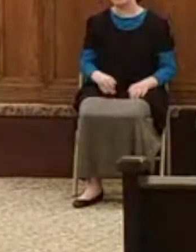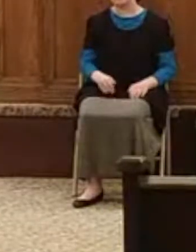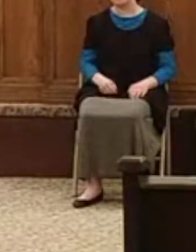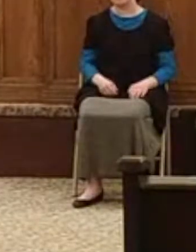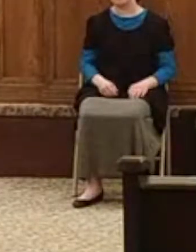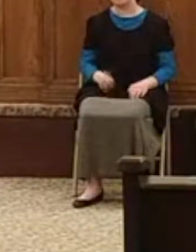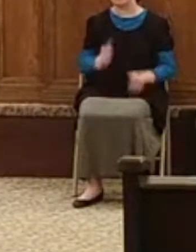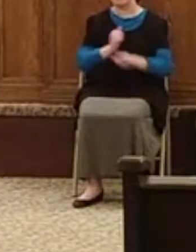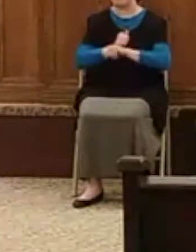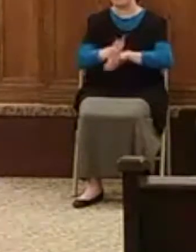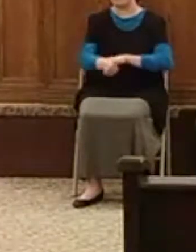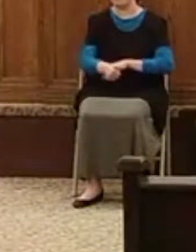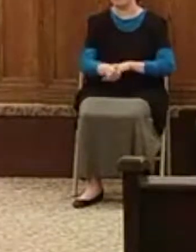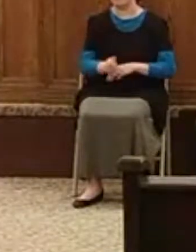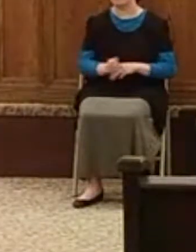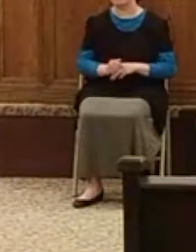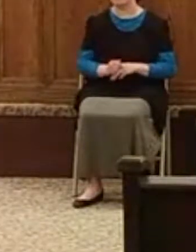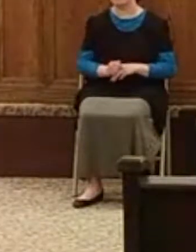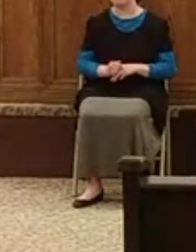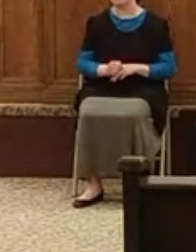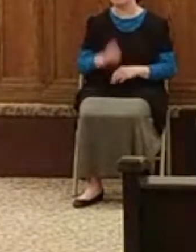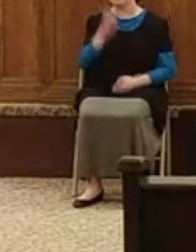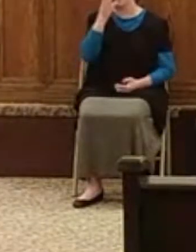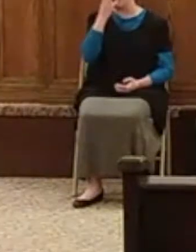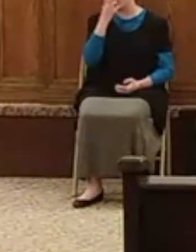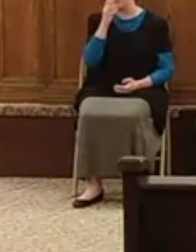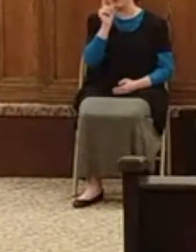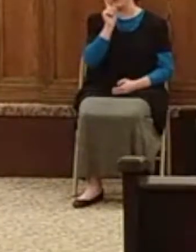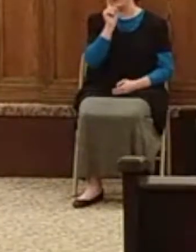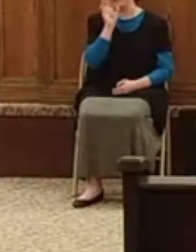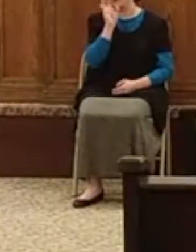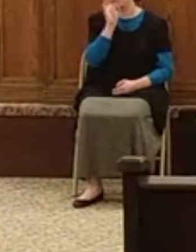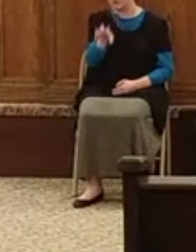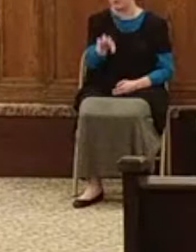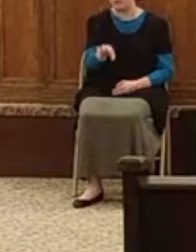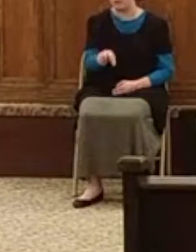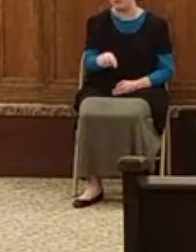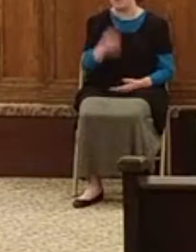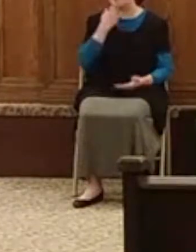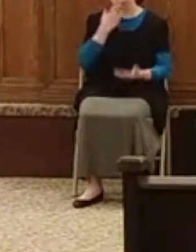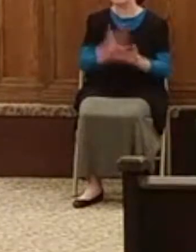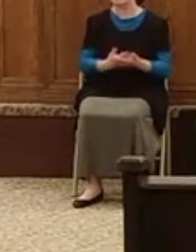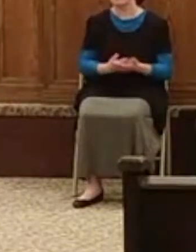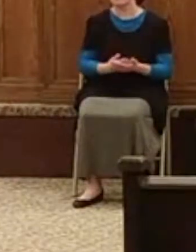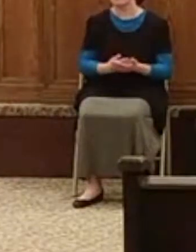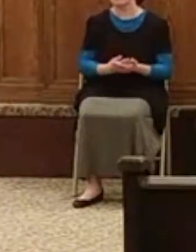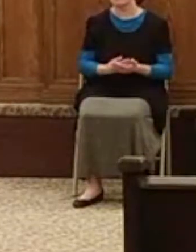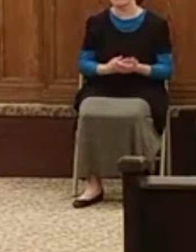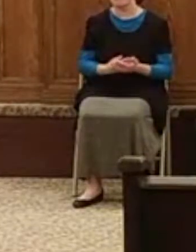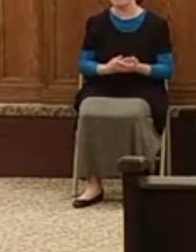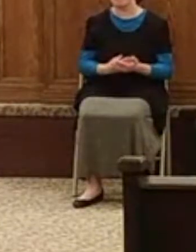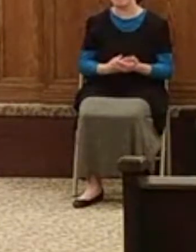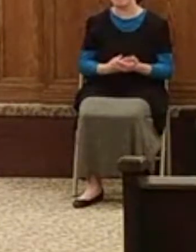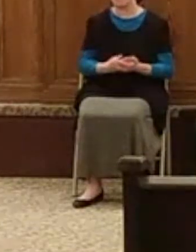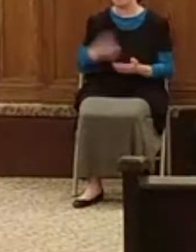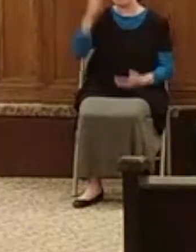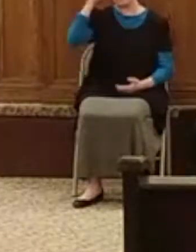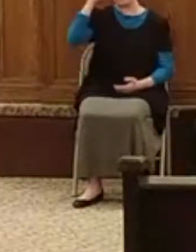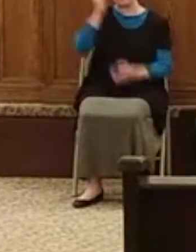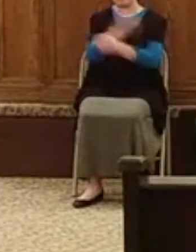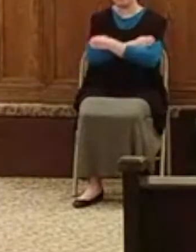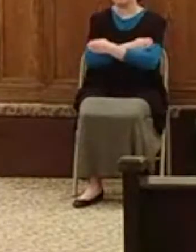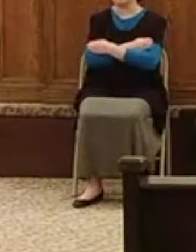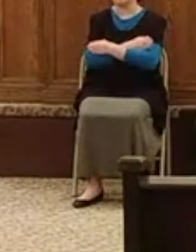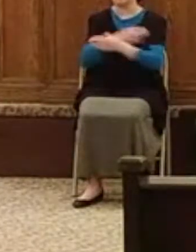breakers, false accusers, incontinent, fierce, despisers of those that are good, traitors, heady,